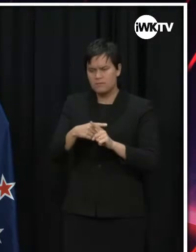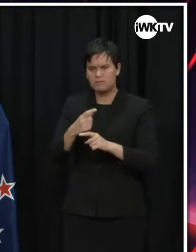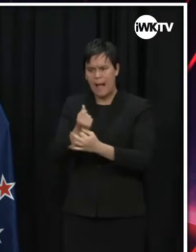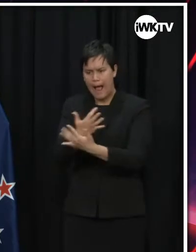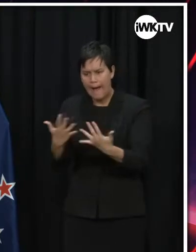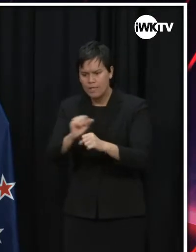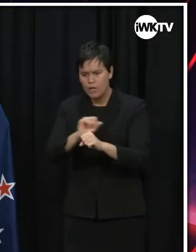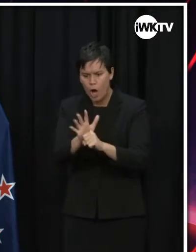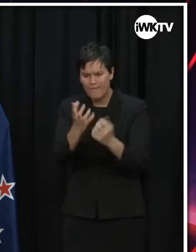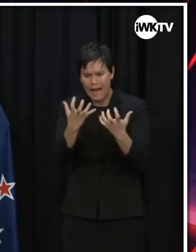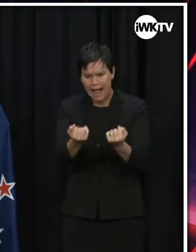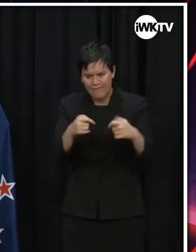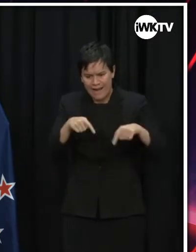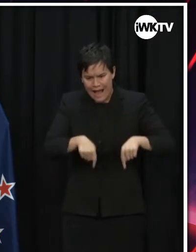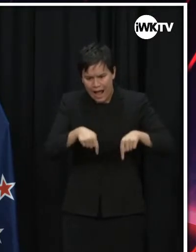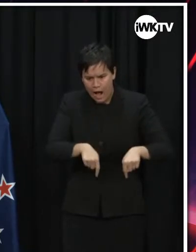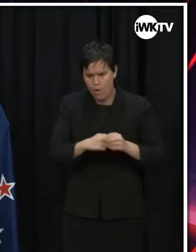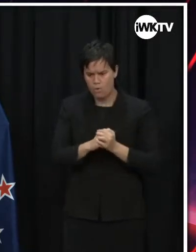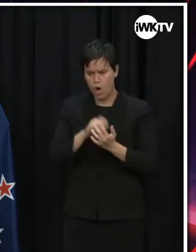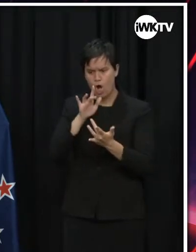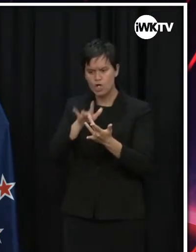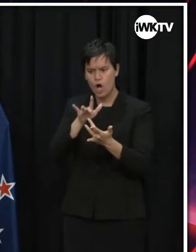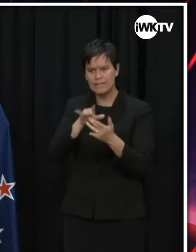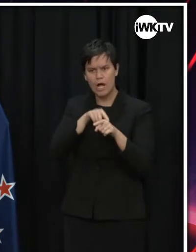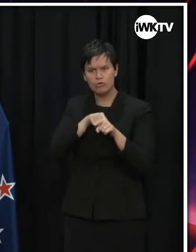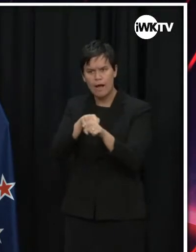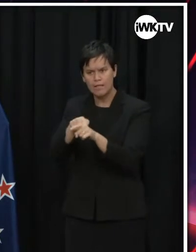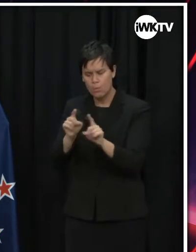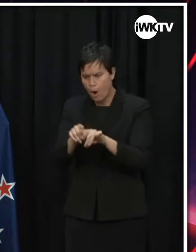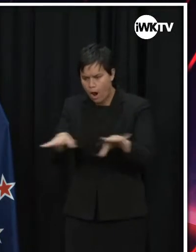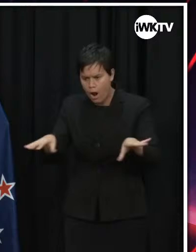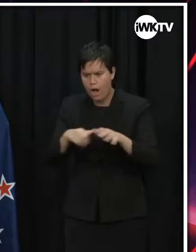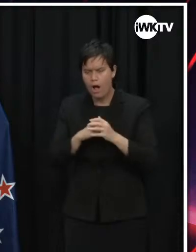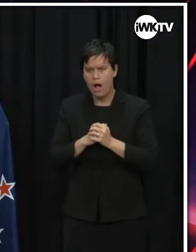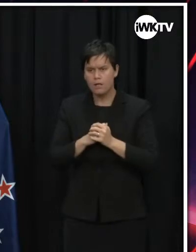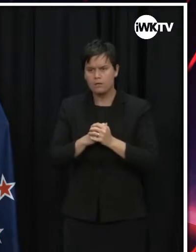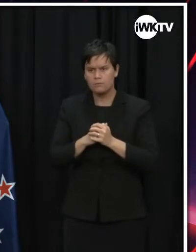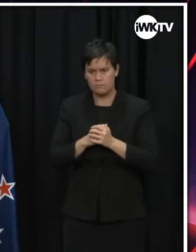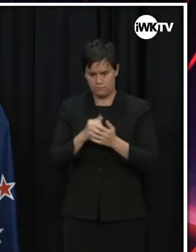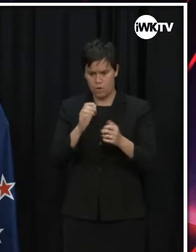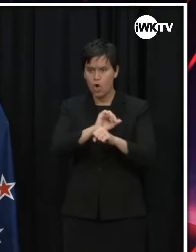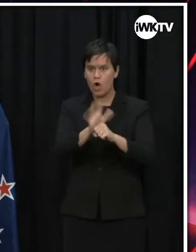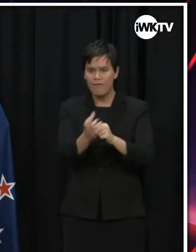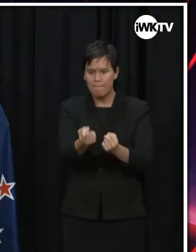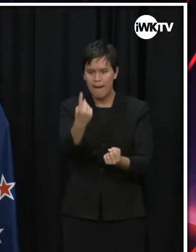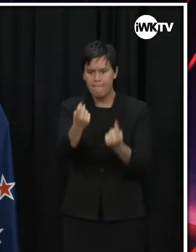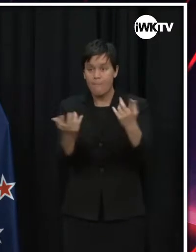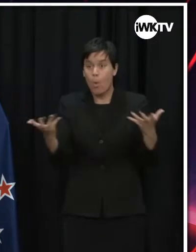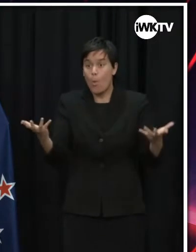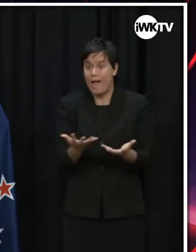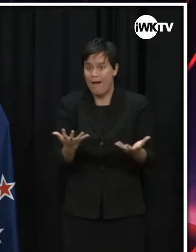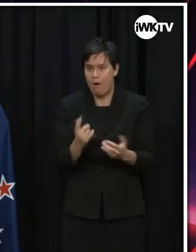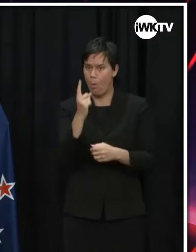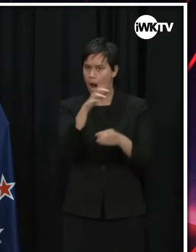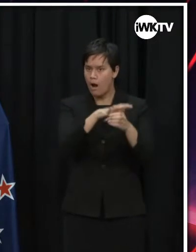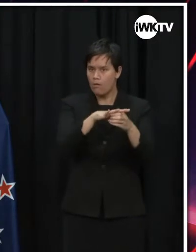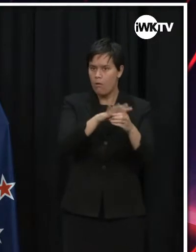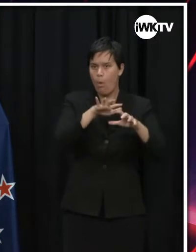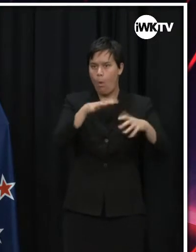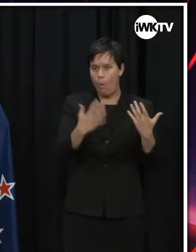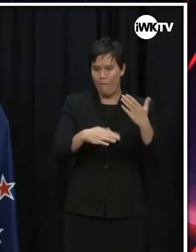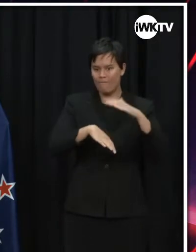numbers, contact tracing, any geographical distribution of cases, including whether that spans across regions, and